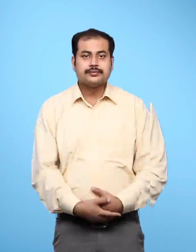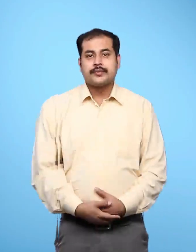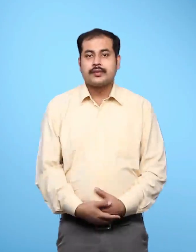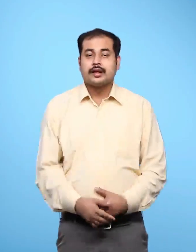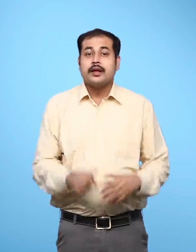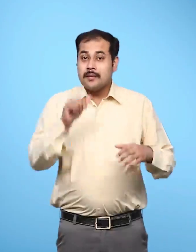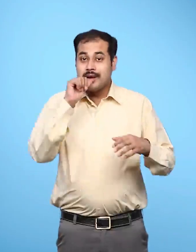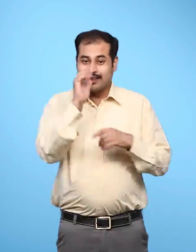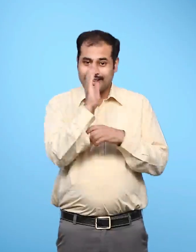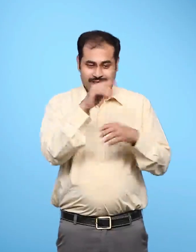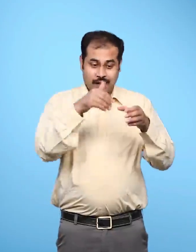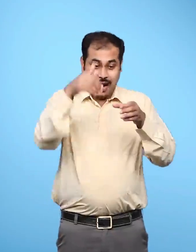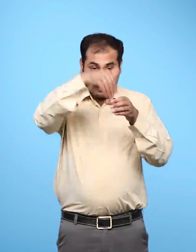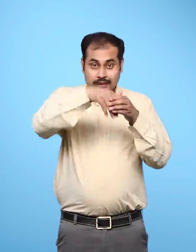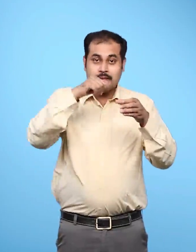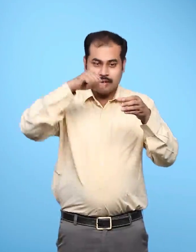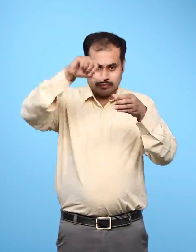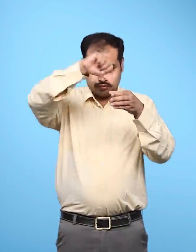Fill half of each glass with water.